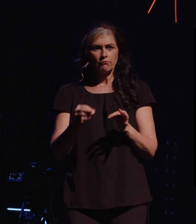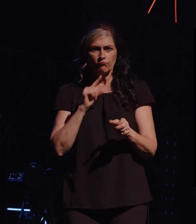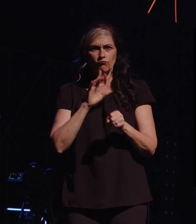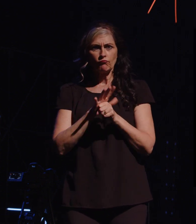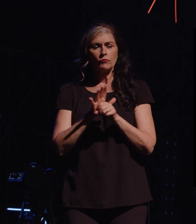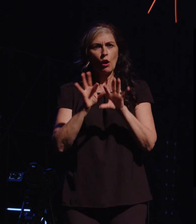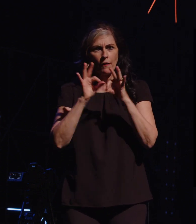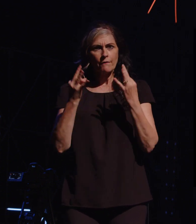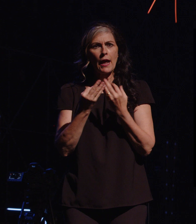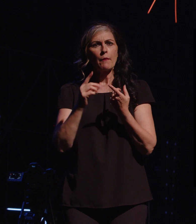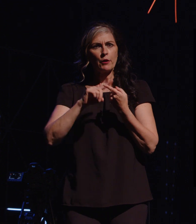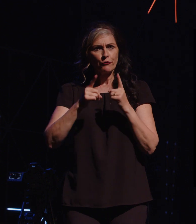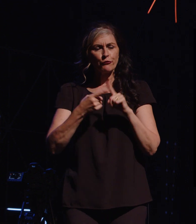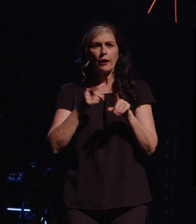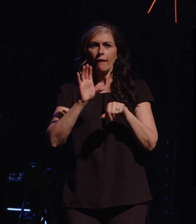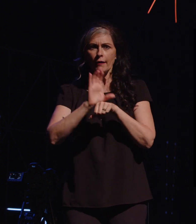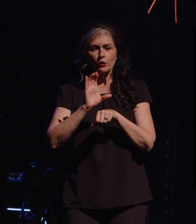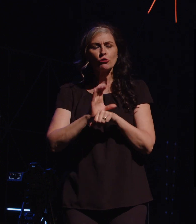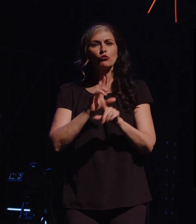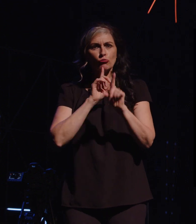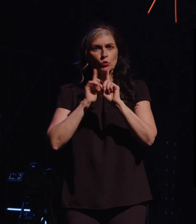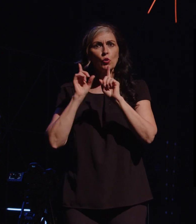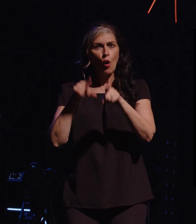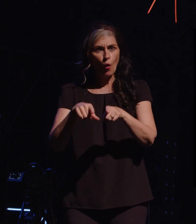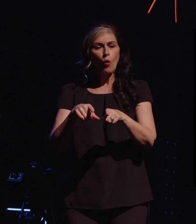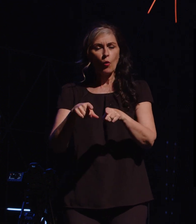of our family and friends and churches to go,